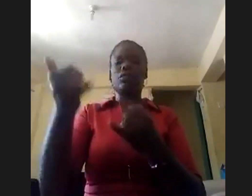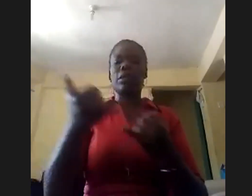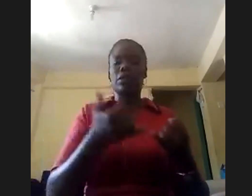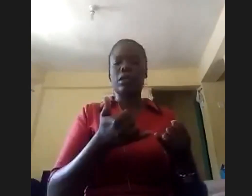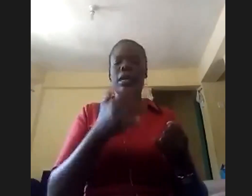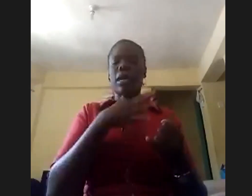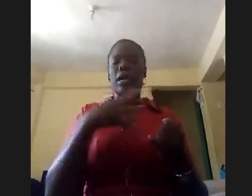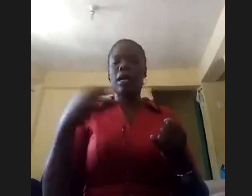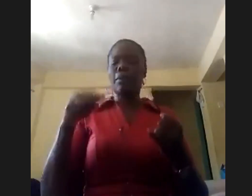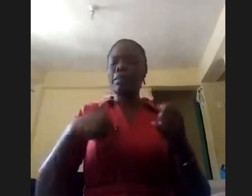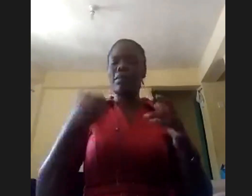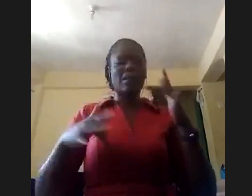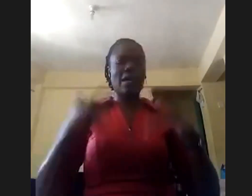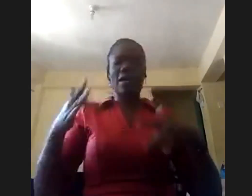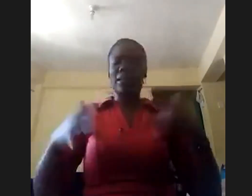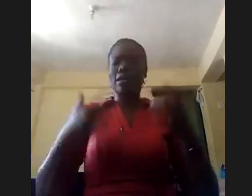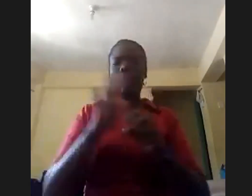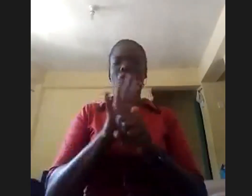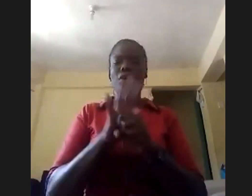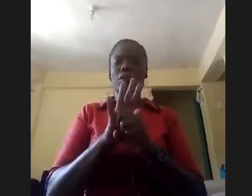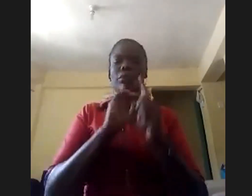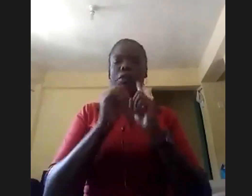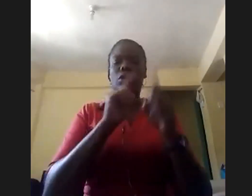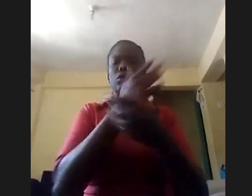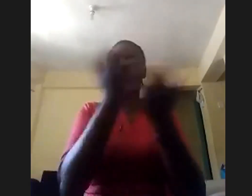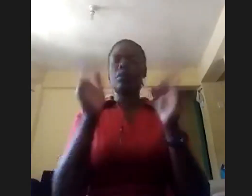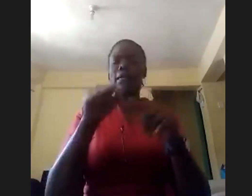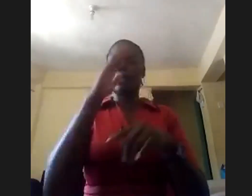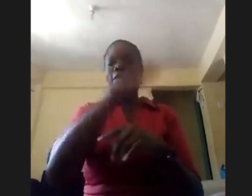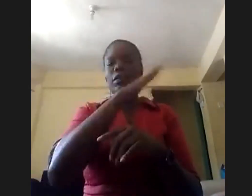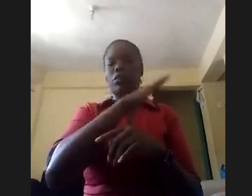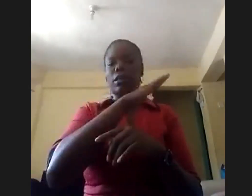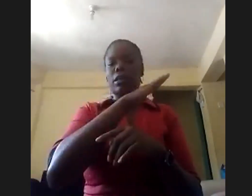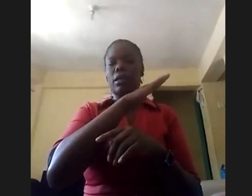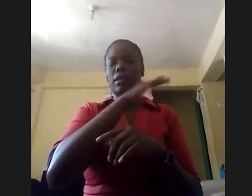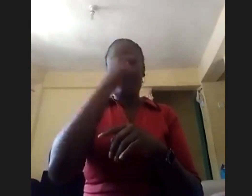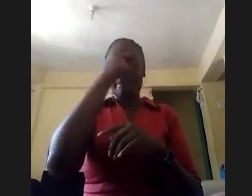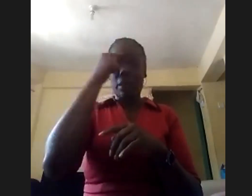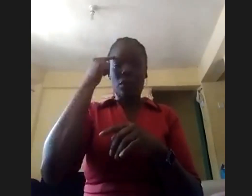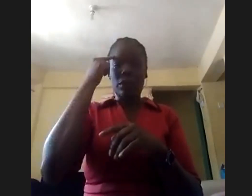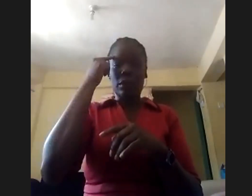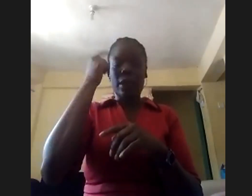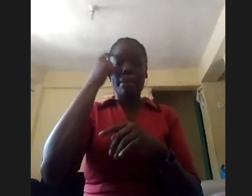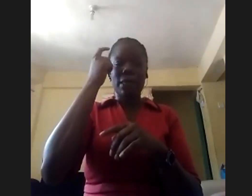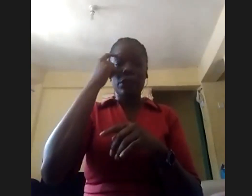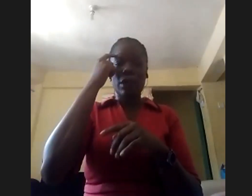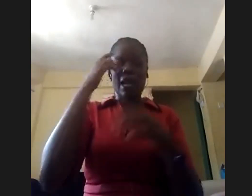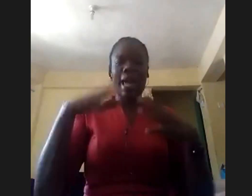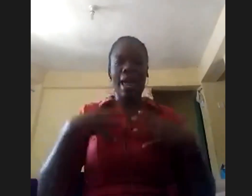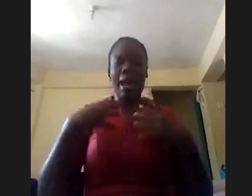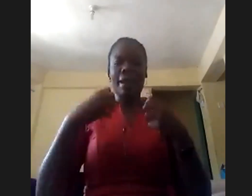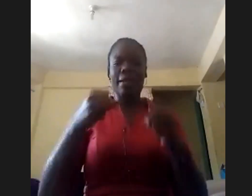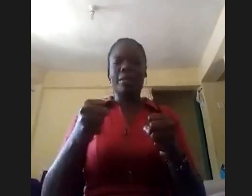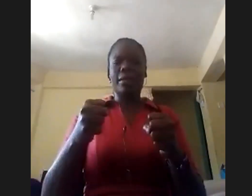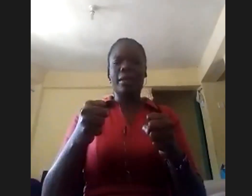I'm very excited to be talking to you all this afternoon because mental health is a